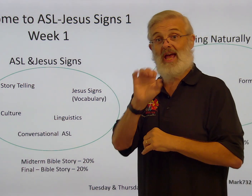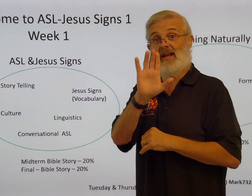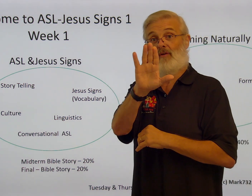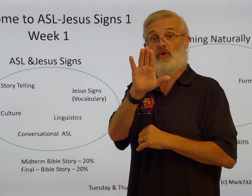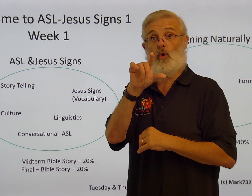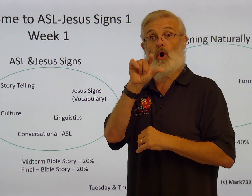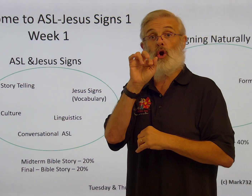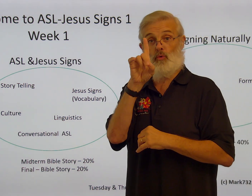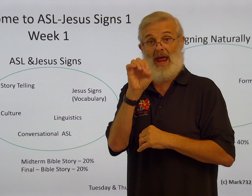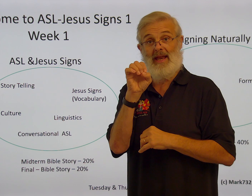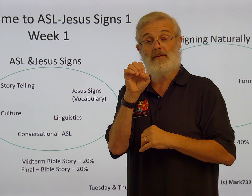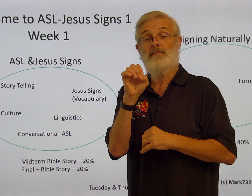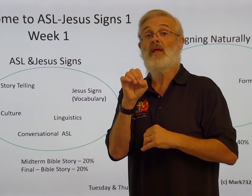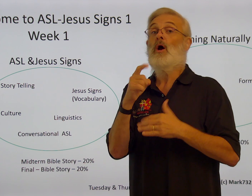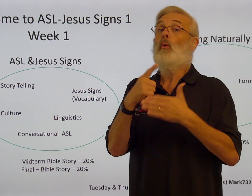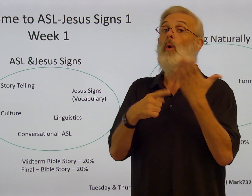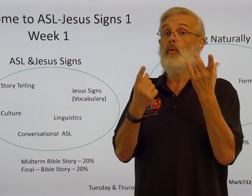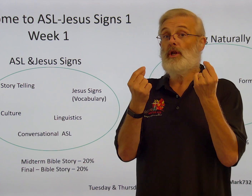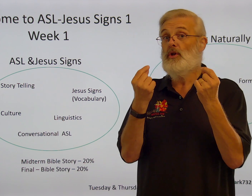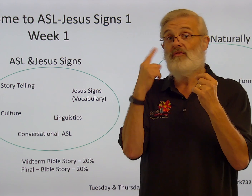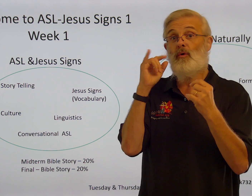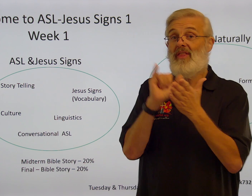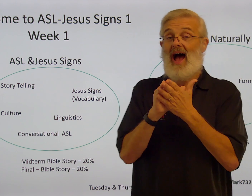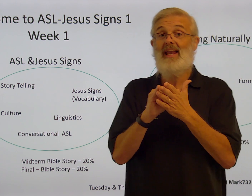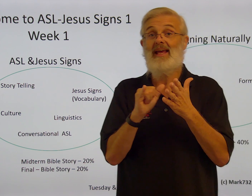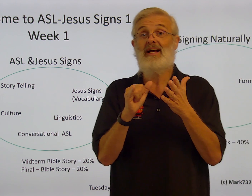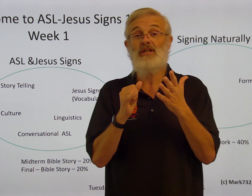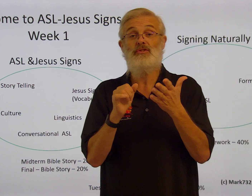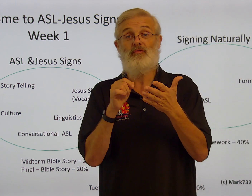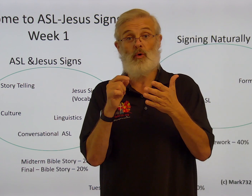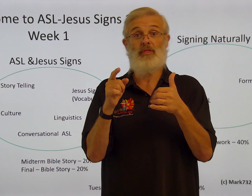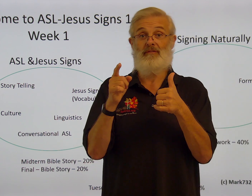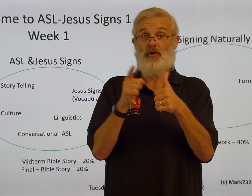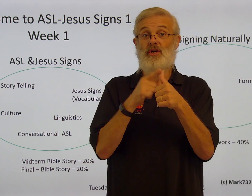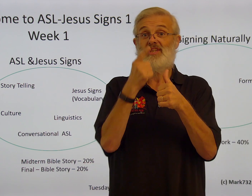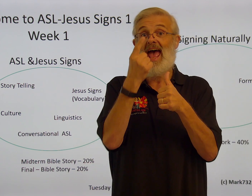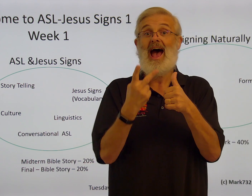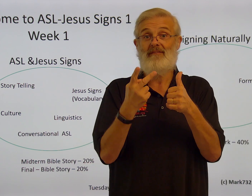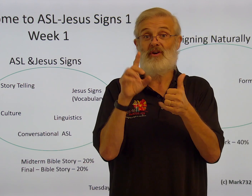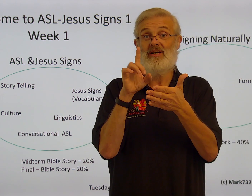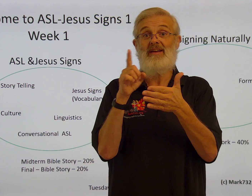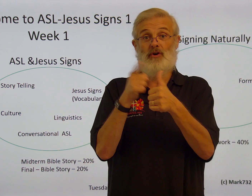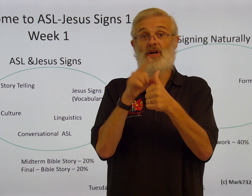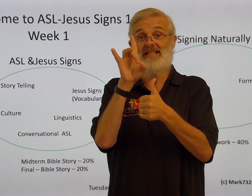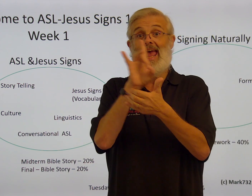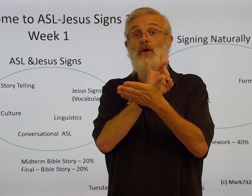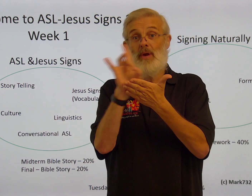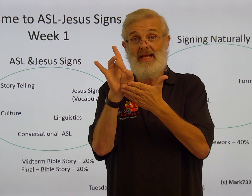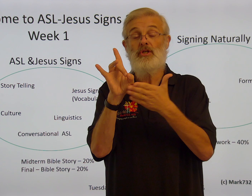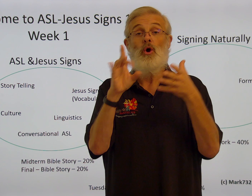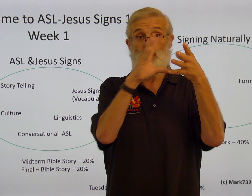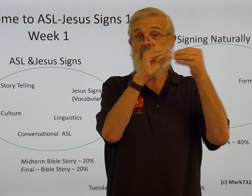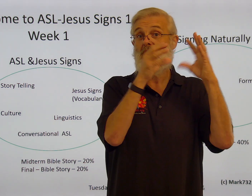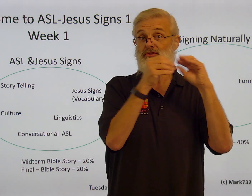of your grade. What we're going to do for that is, for the first half, first 8 weeks, we're going to have